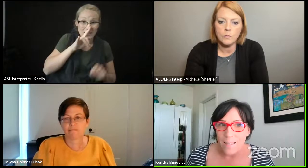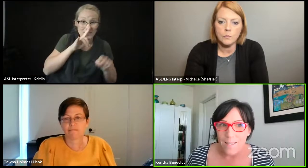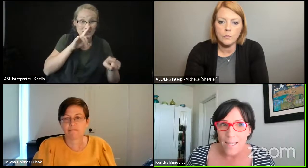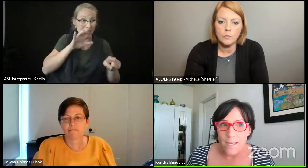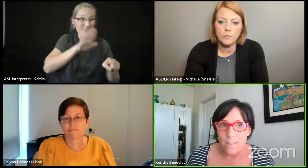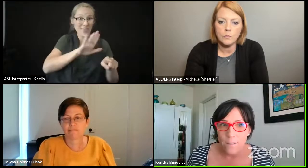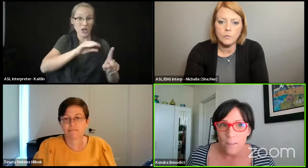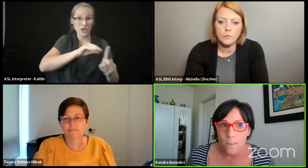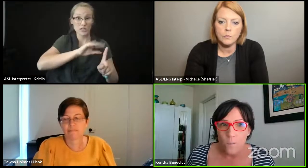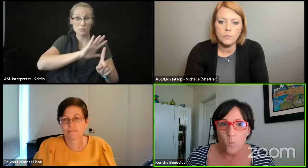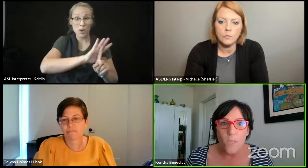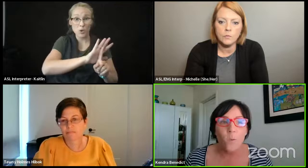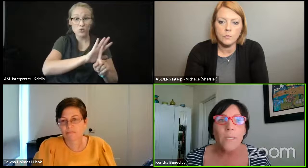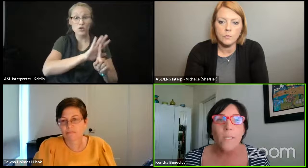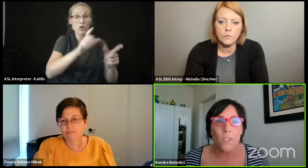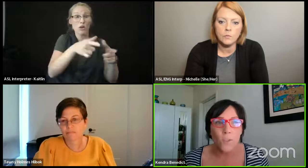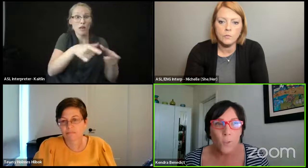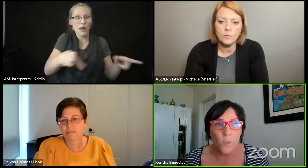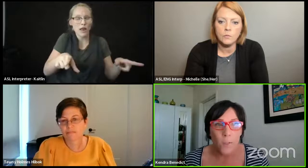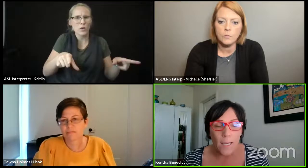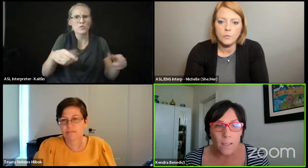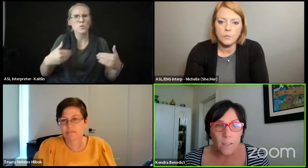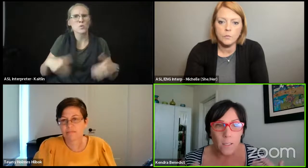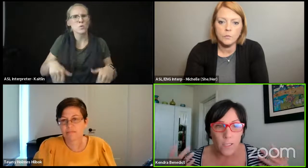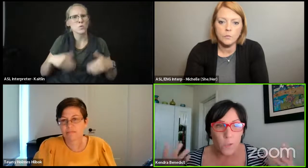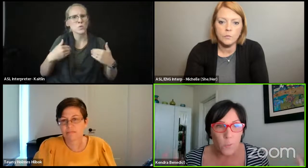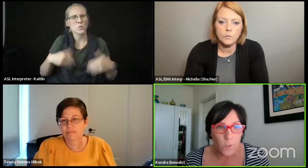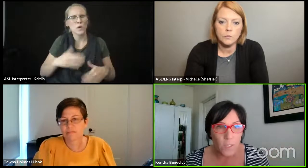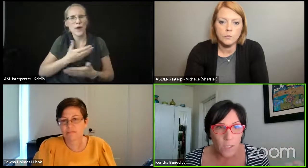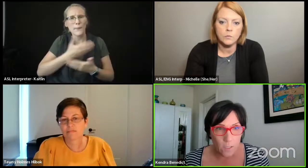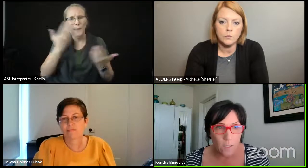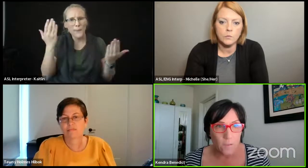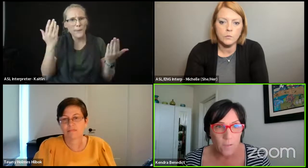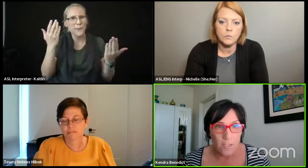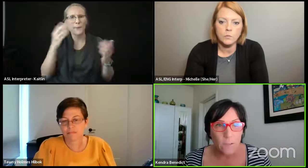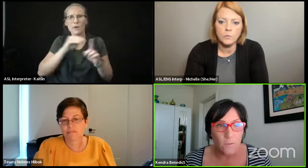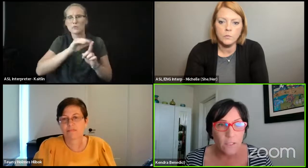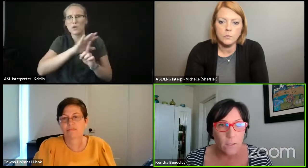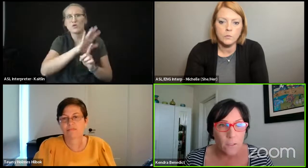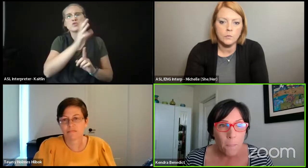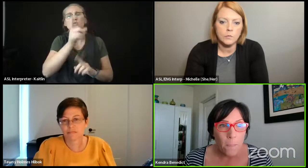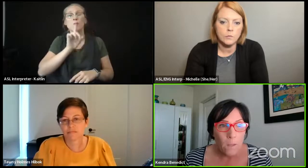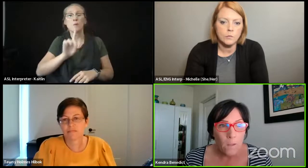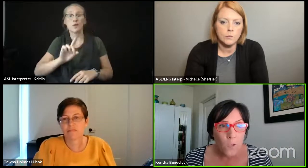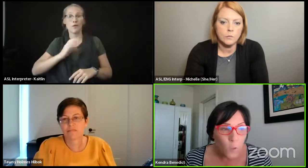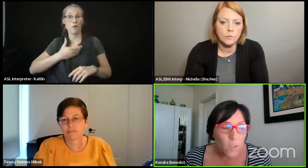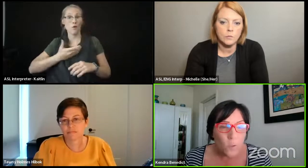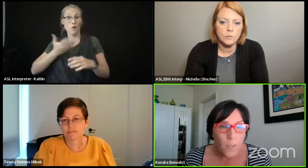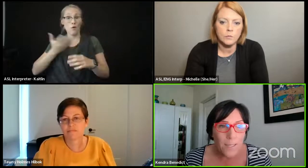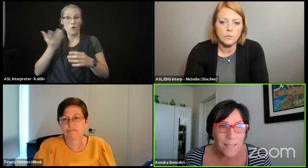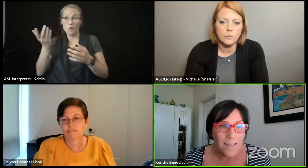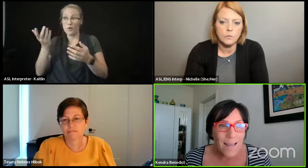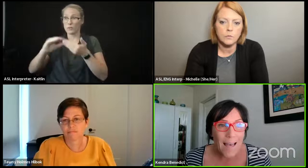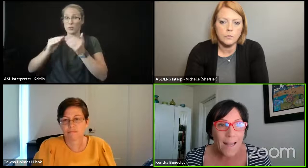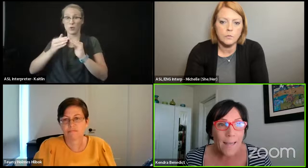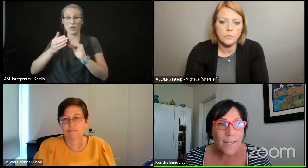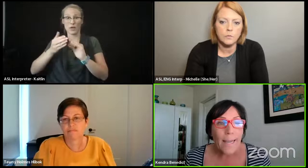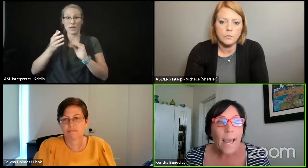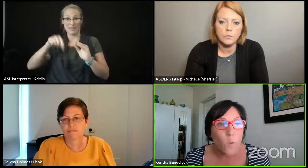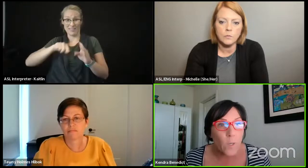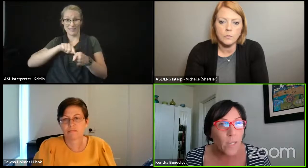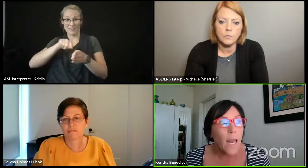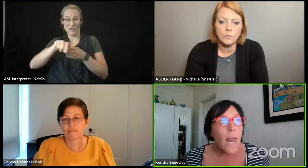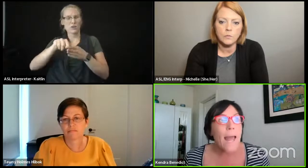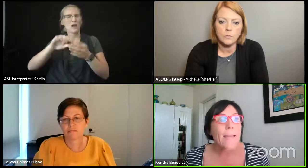rarely is that the case. So what are we going to do as a community of this field to address that?